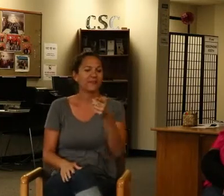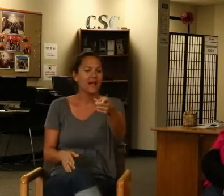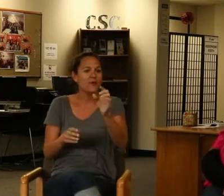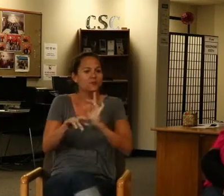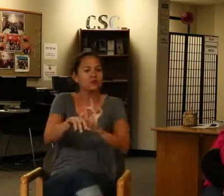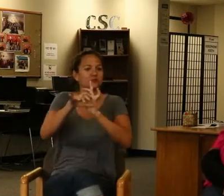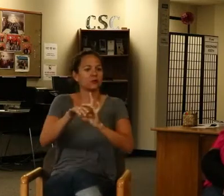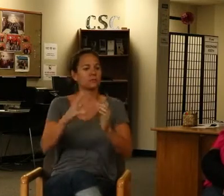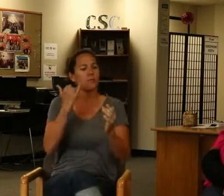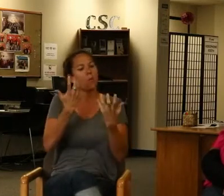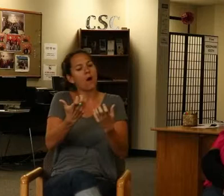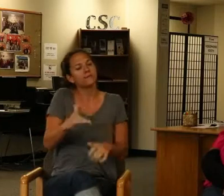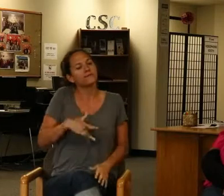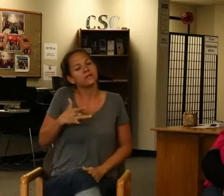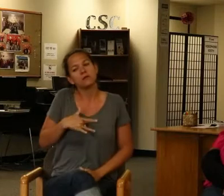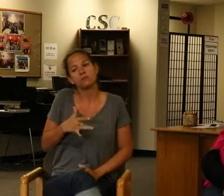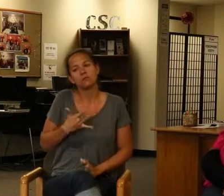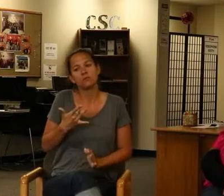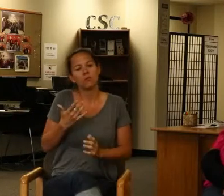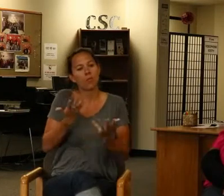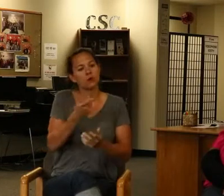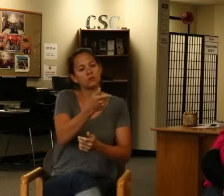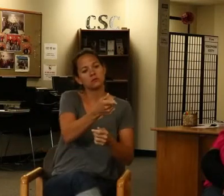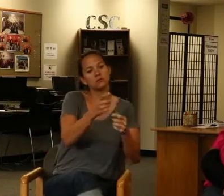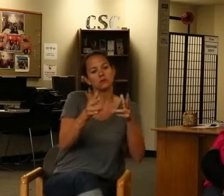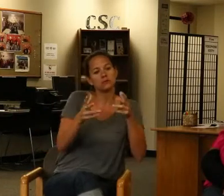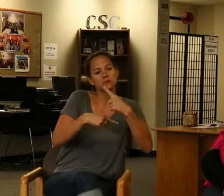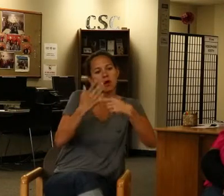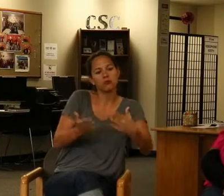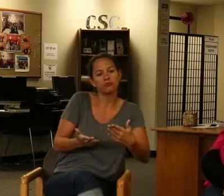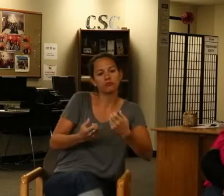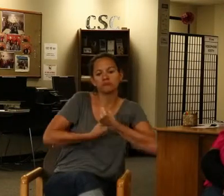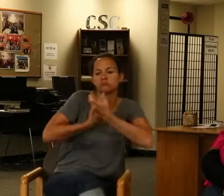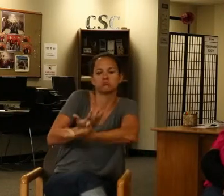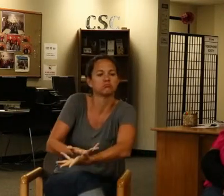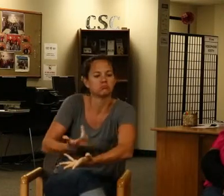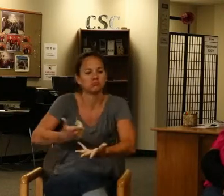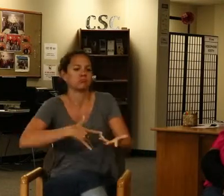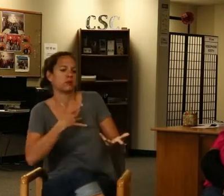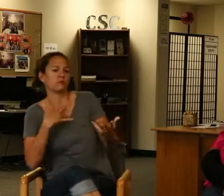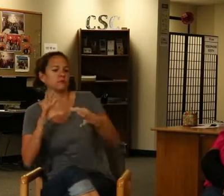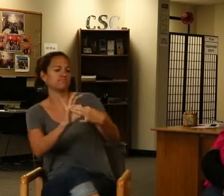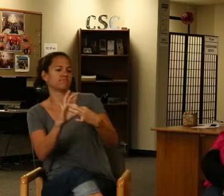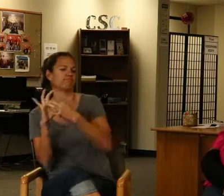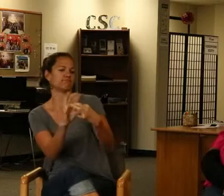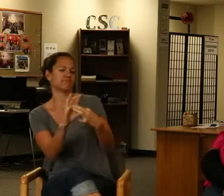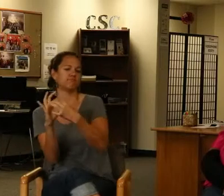one way to do it. So having that tactile feeling, showing what, the signer is expressing to them, and having